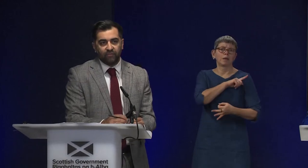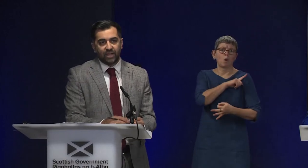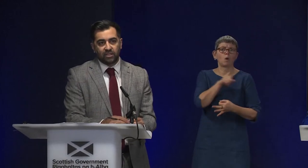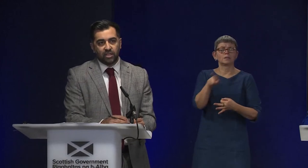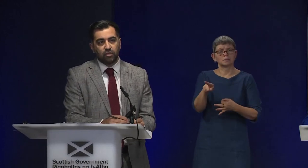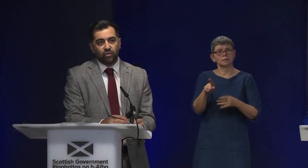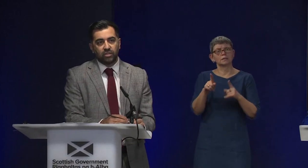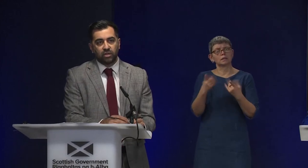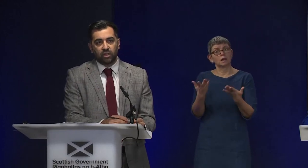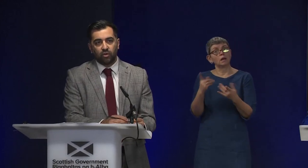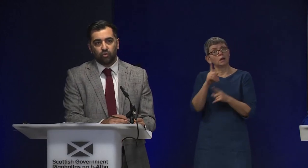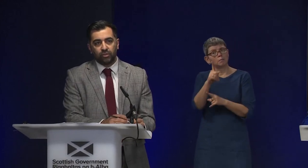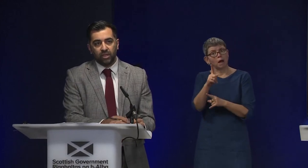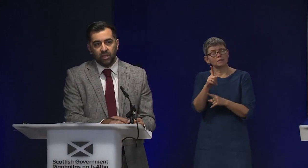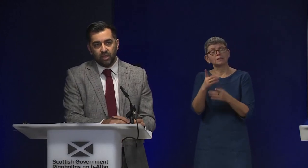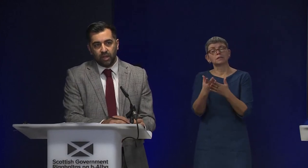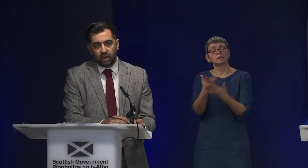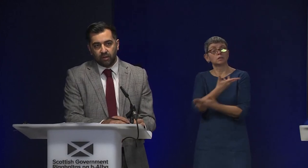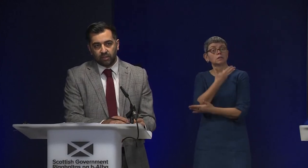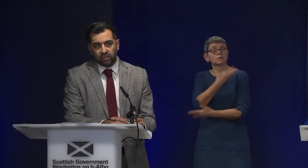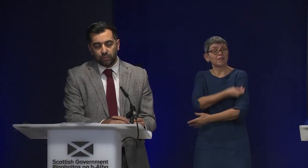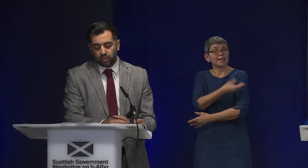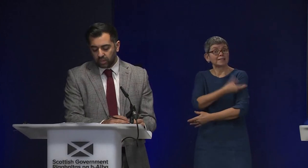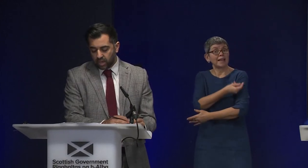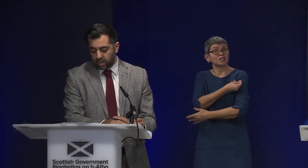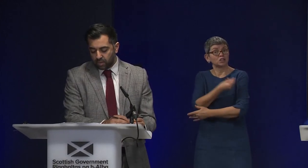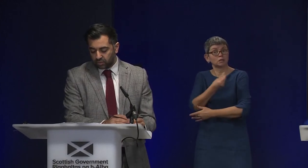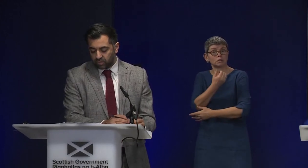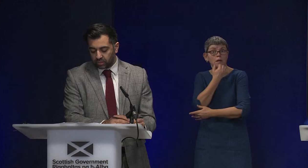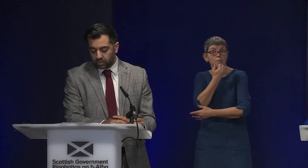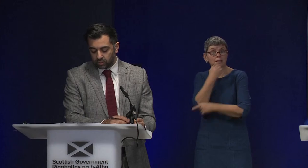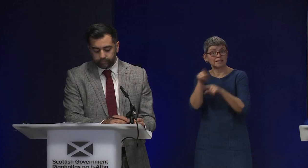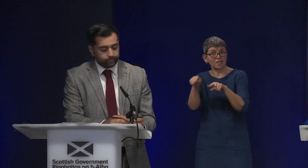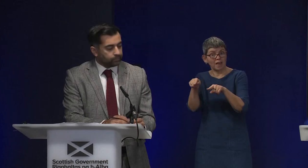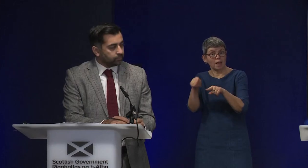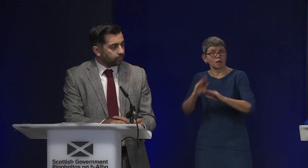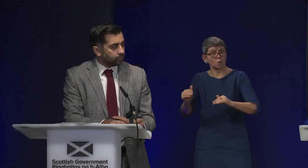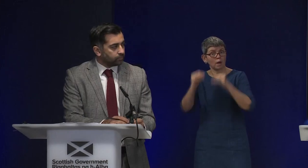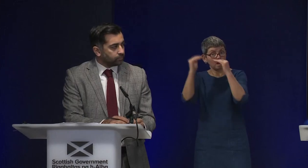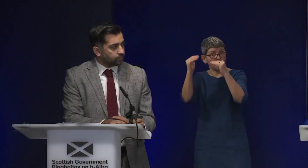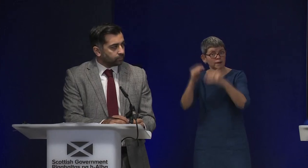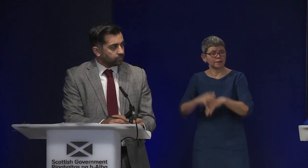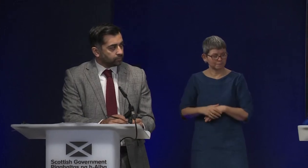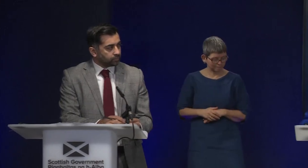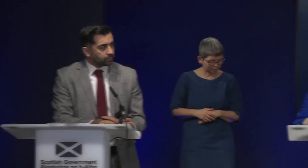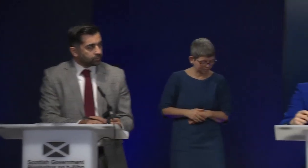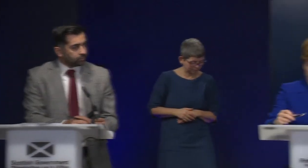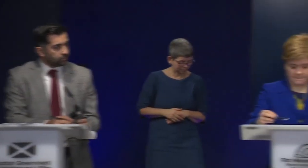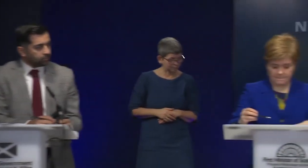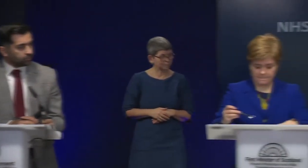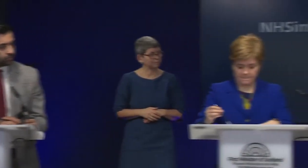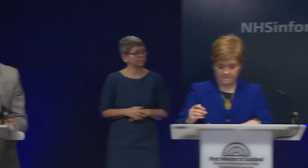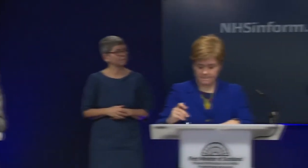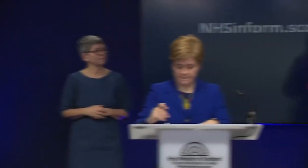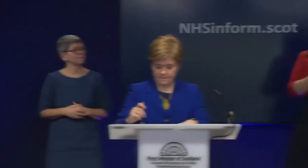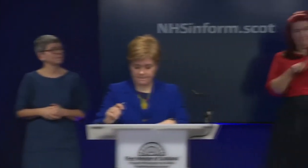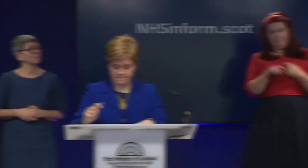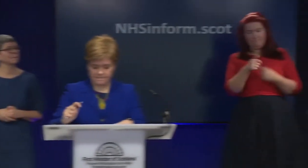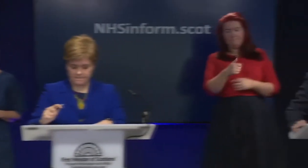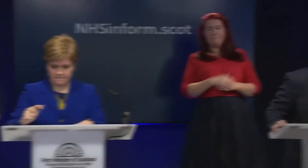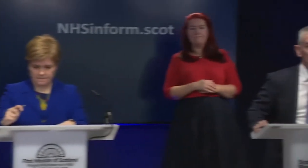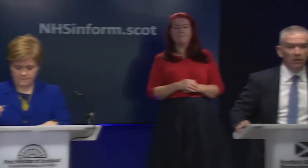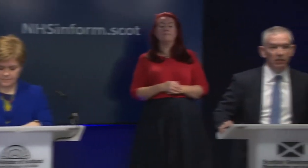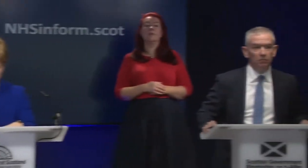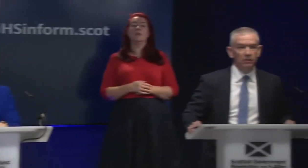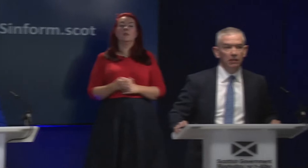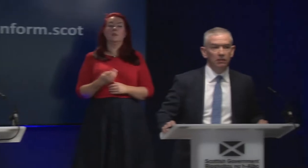COVID vaccination rates in our care homes are exceptionally high amongst residents. Neil, what we've been doing over the